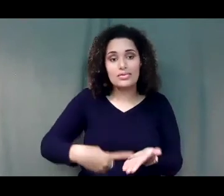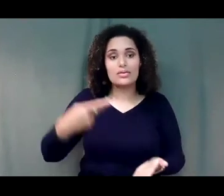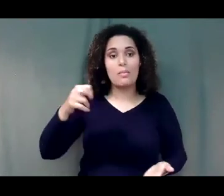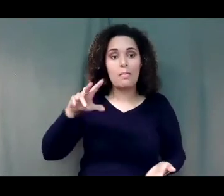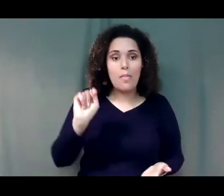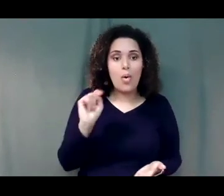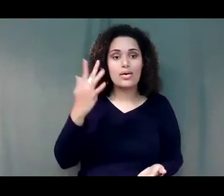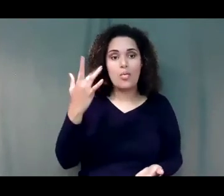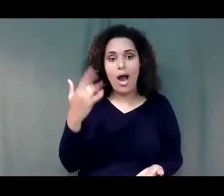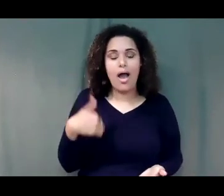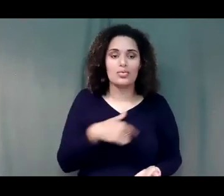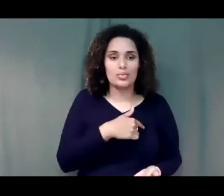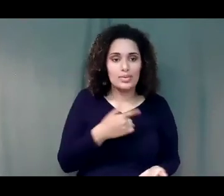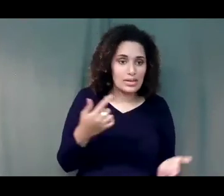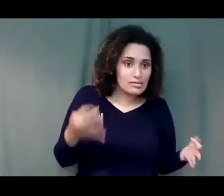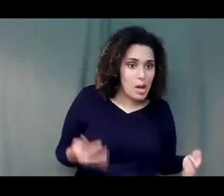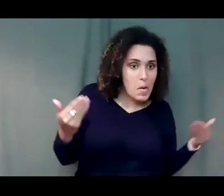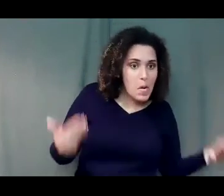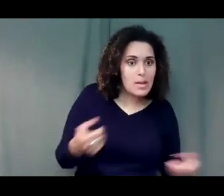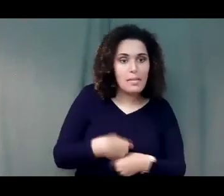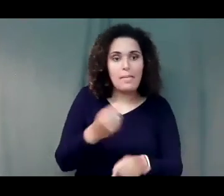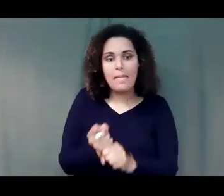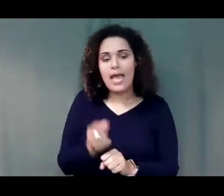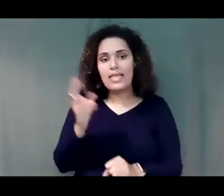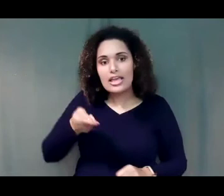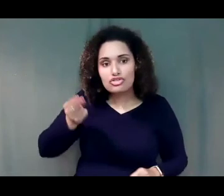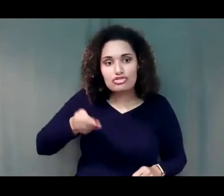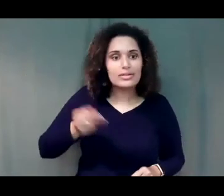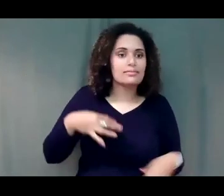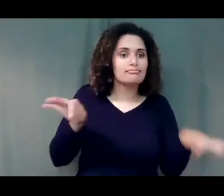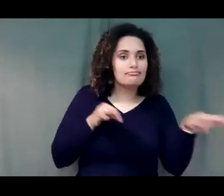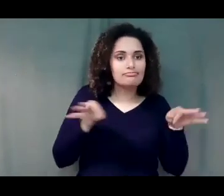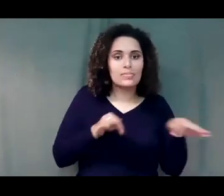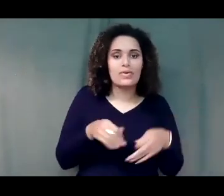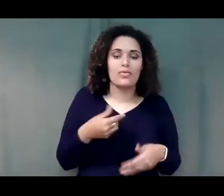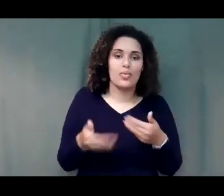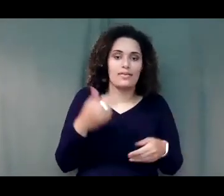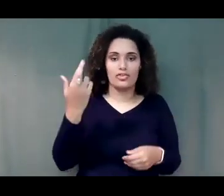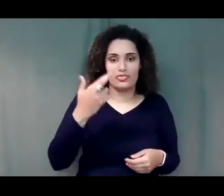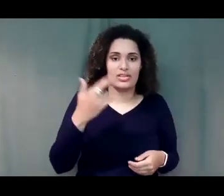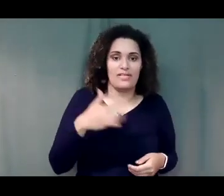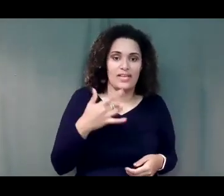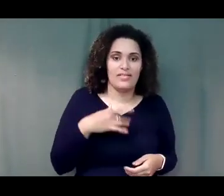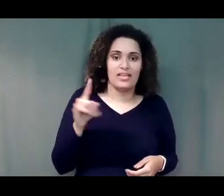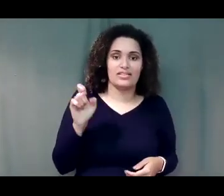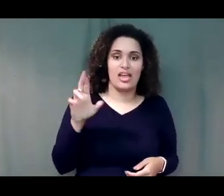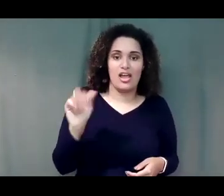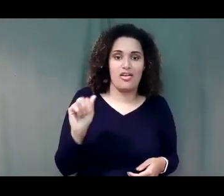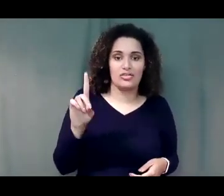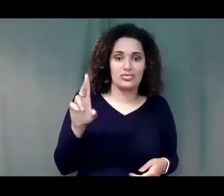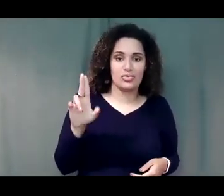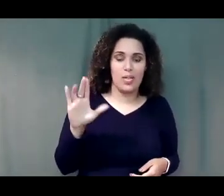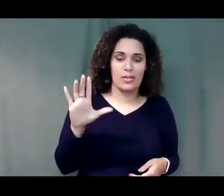and why we decided to make it and all of that. So for whatever reason, I always feel like the Terra Dulce is kind of a